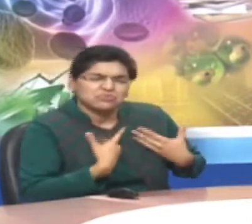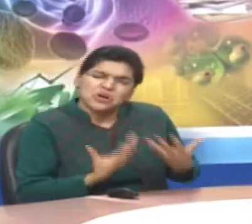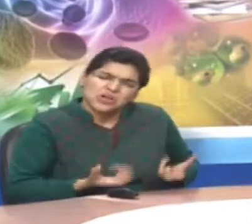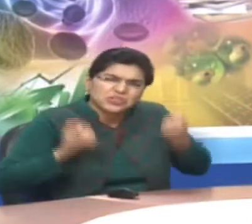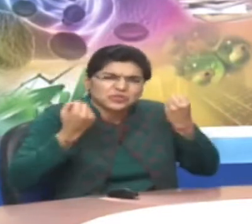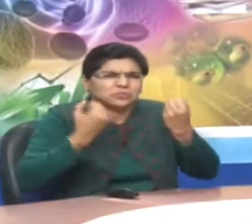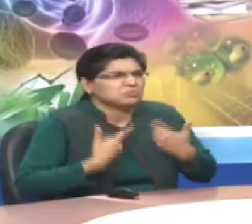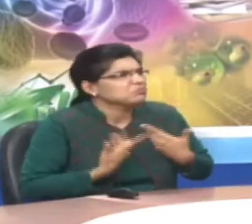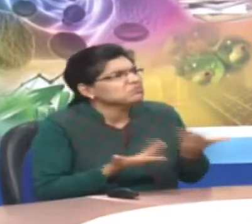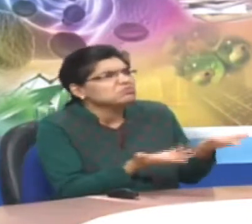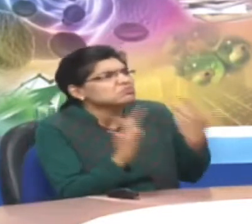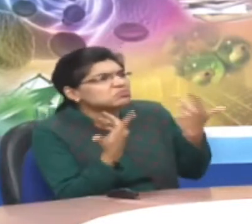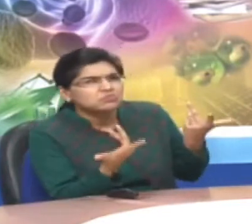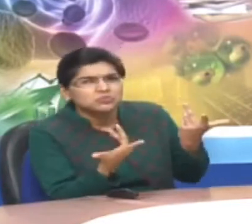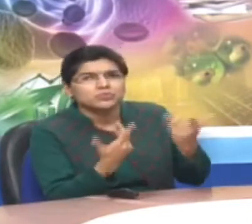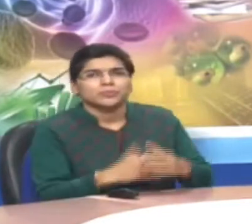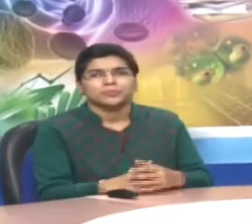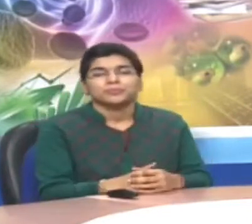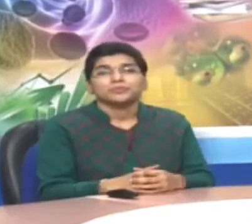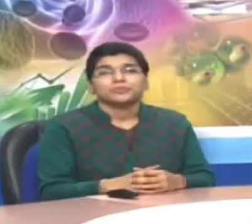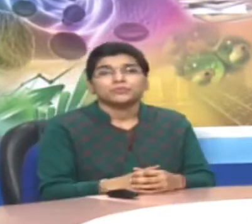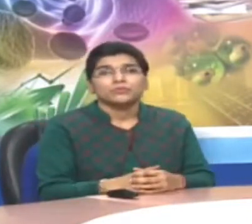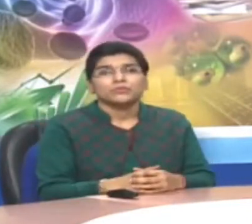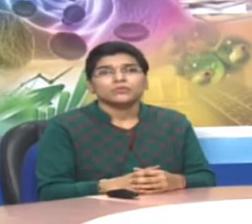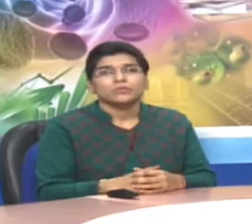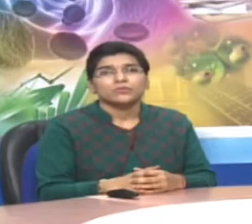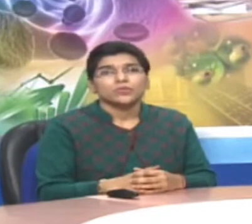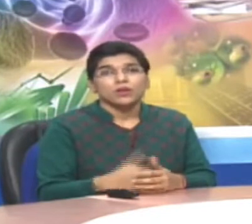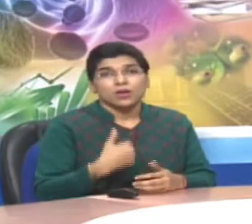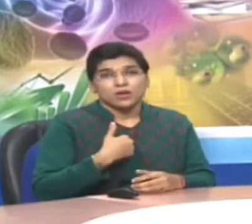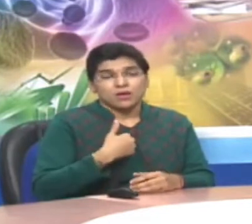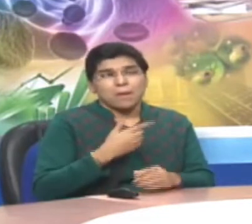anything you like. I know all the answers.